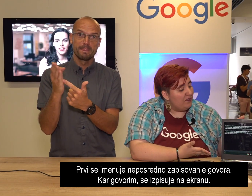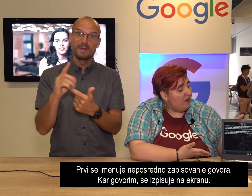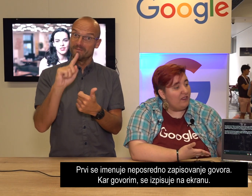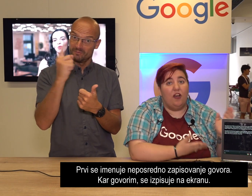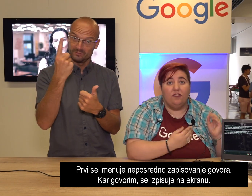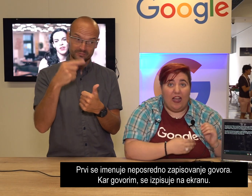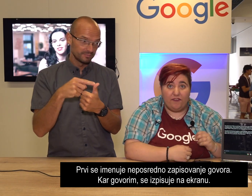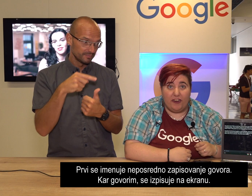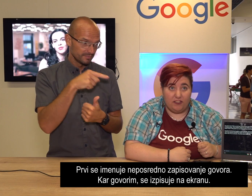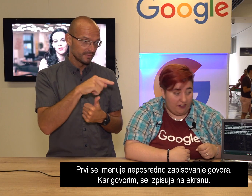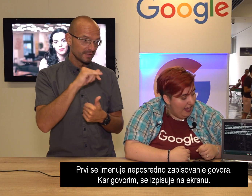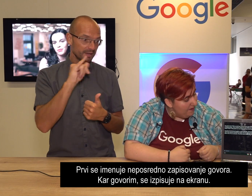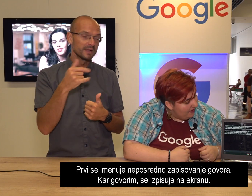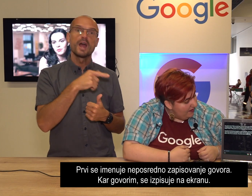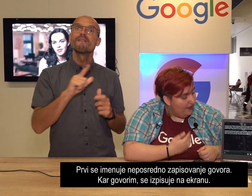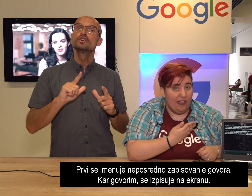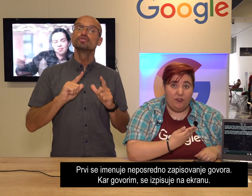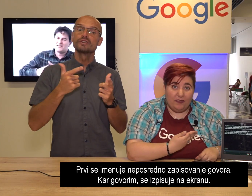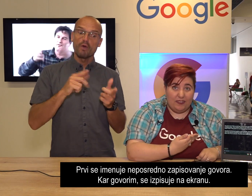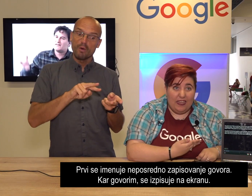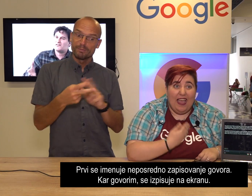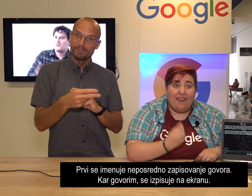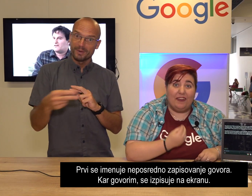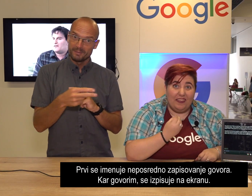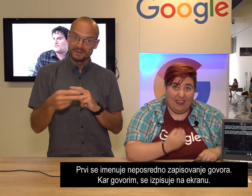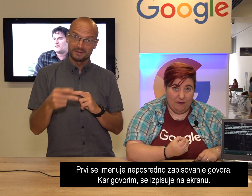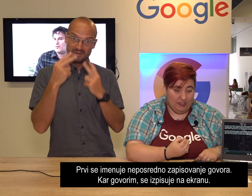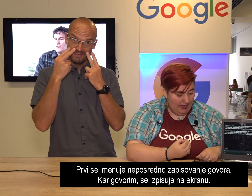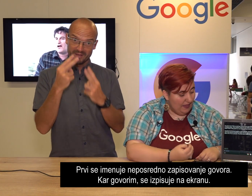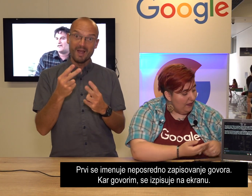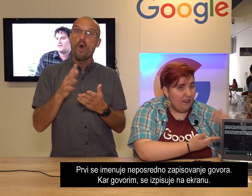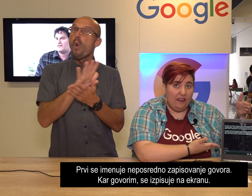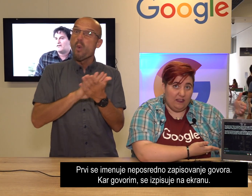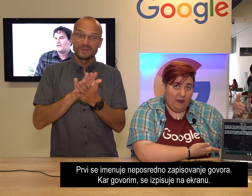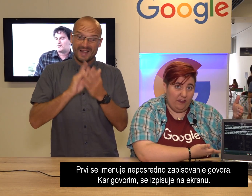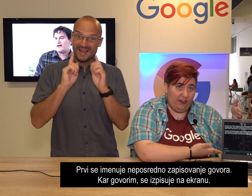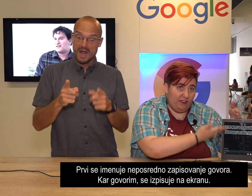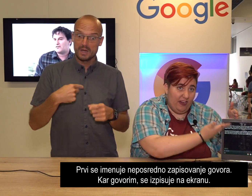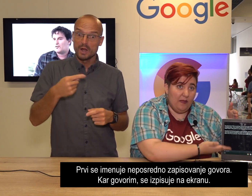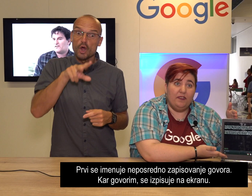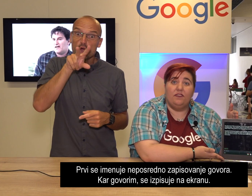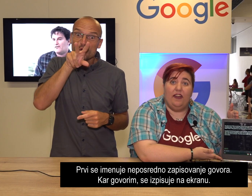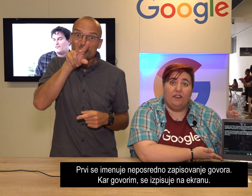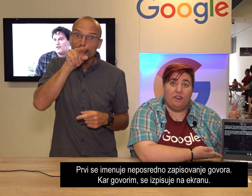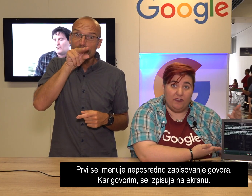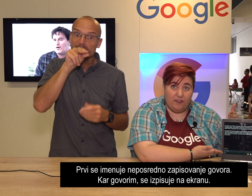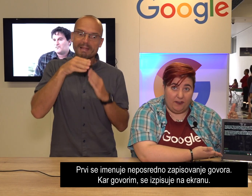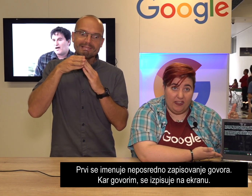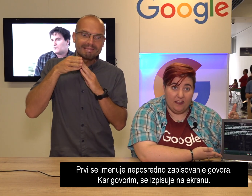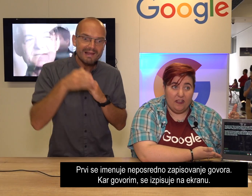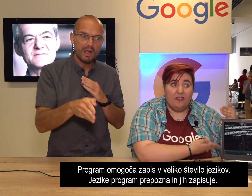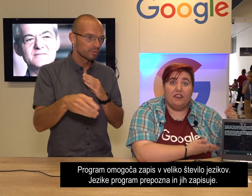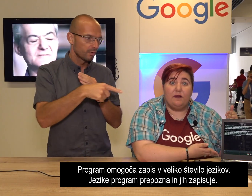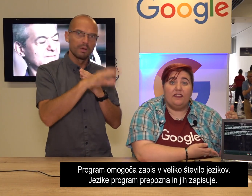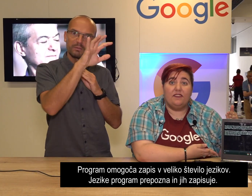The first one is called Live Transcribe. As you can see, everything that I'm saying is being transcribed directly to this